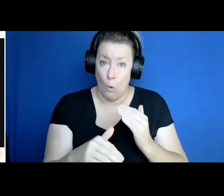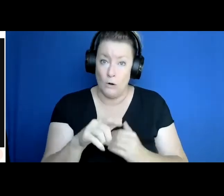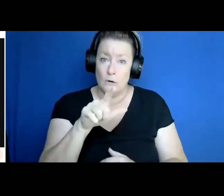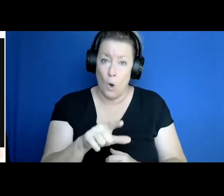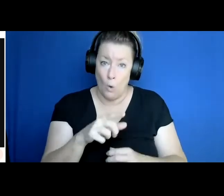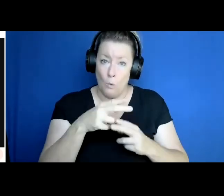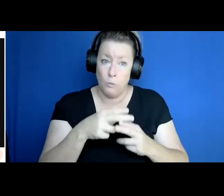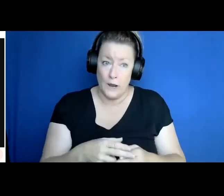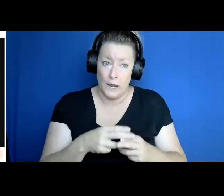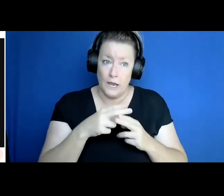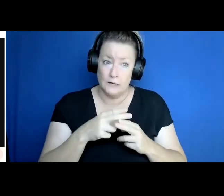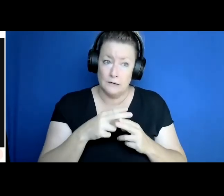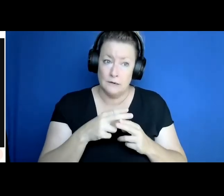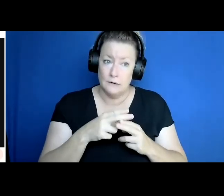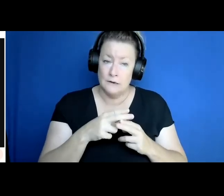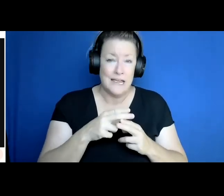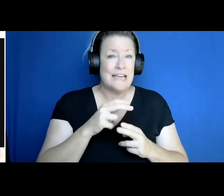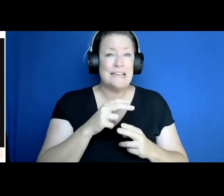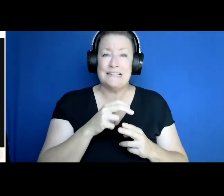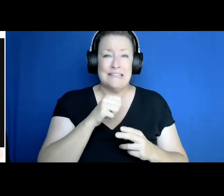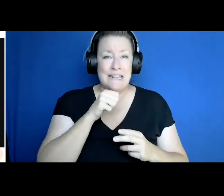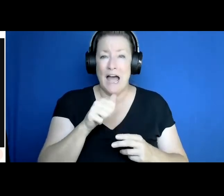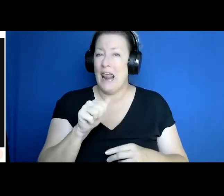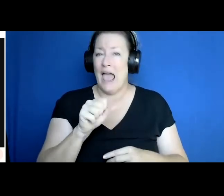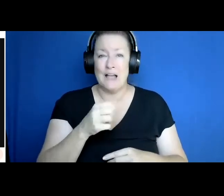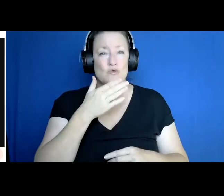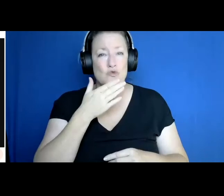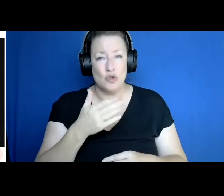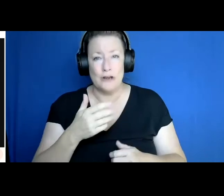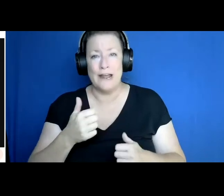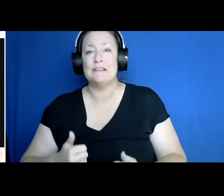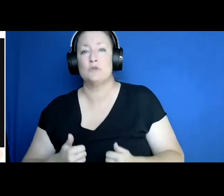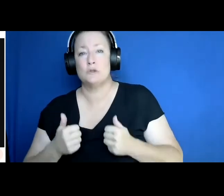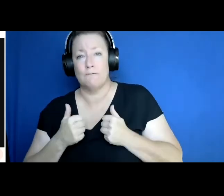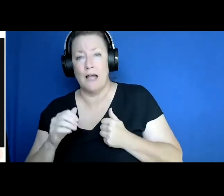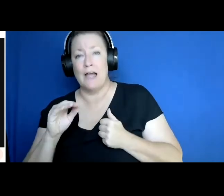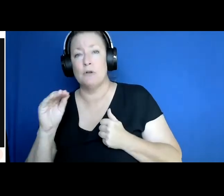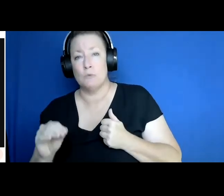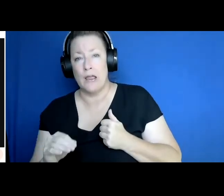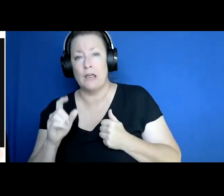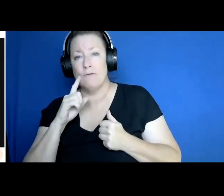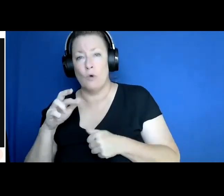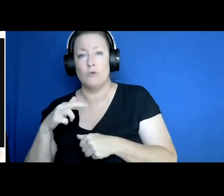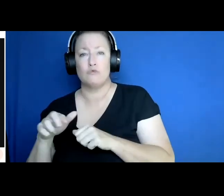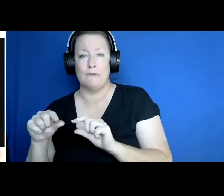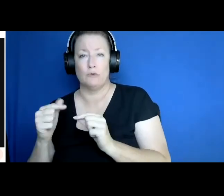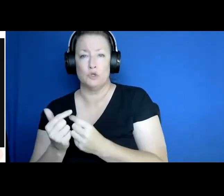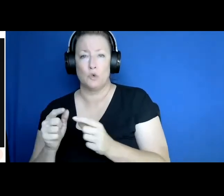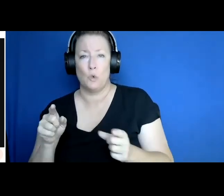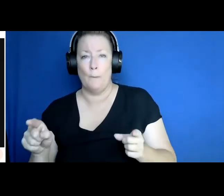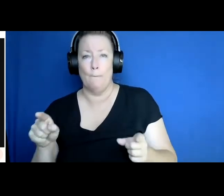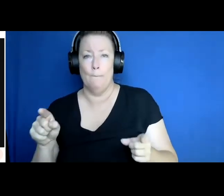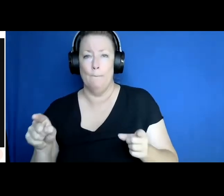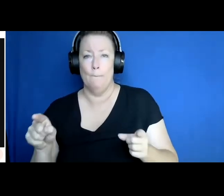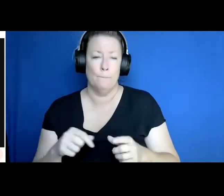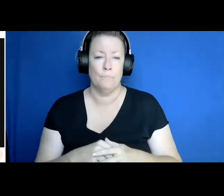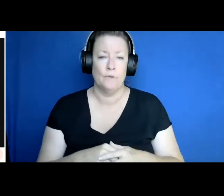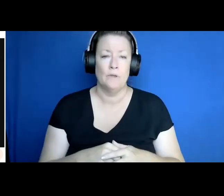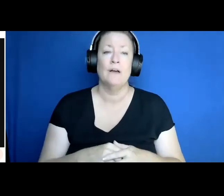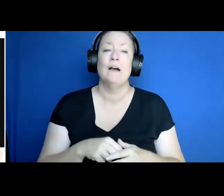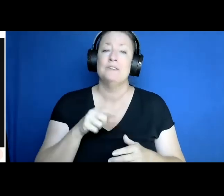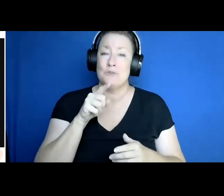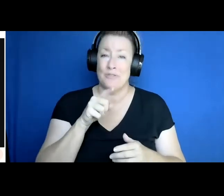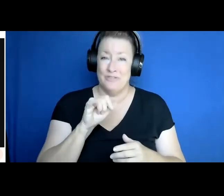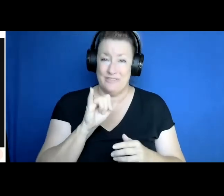as good as the survival rates of our reference group. So this problem does relate specifically to